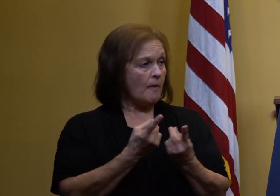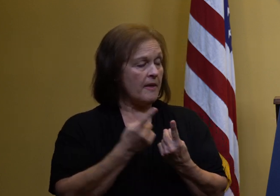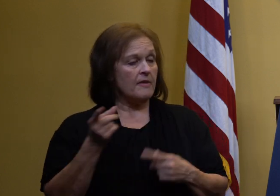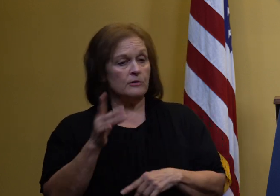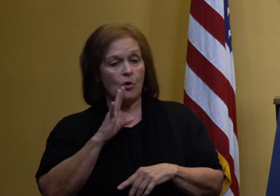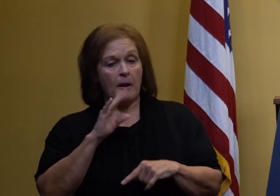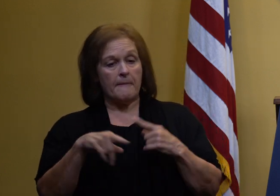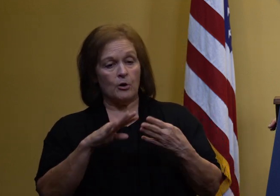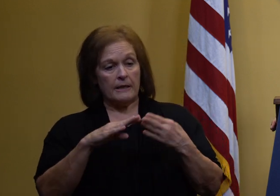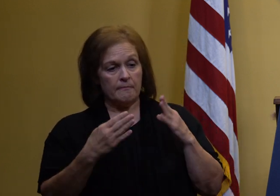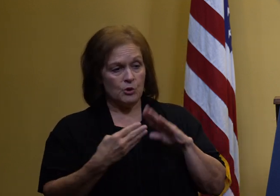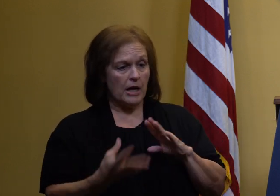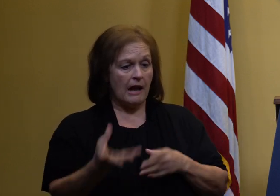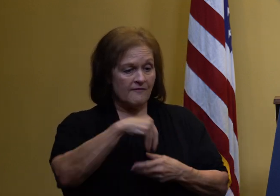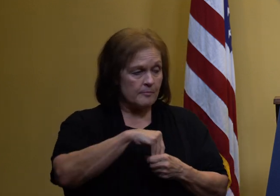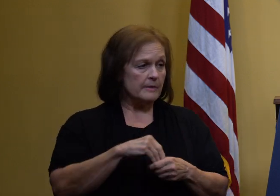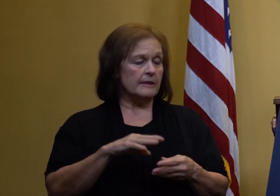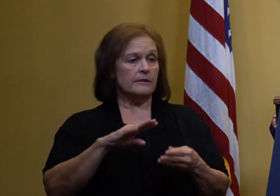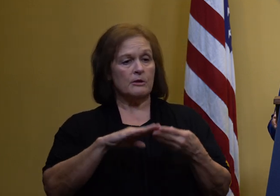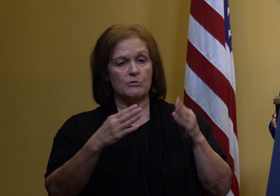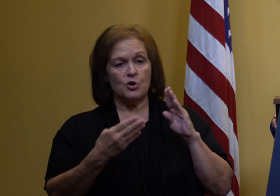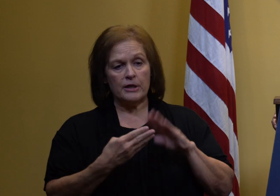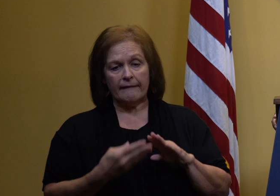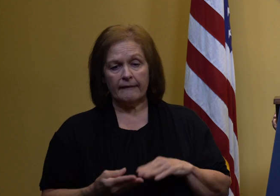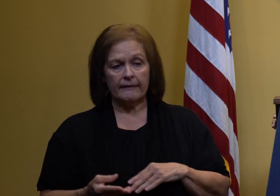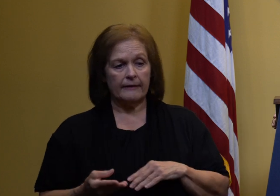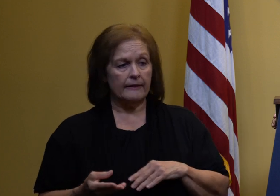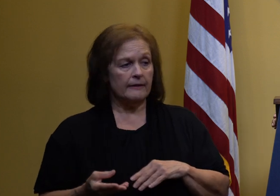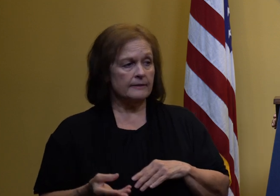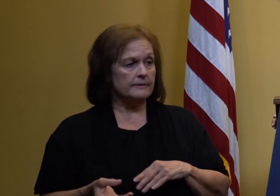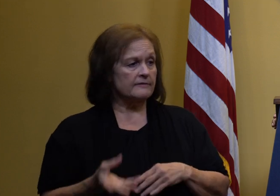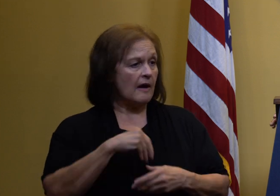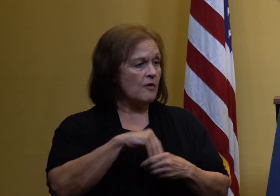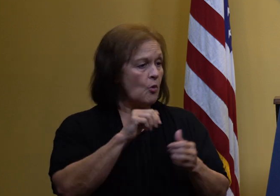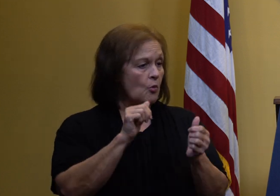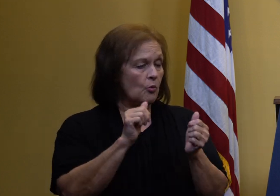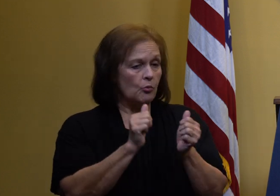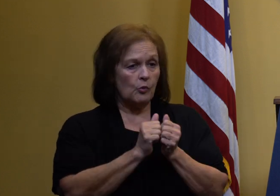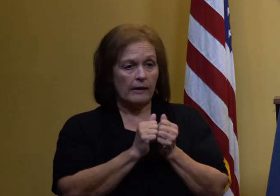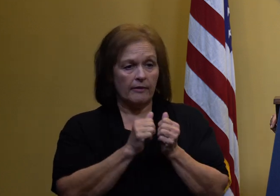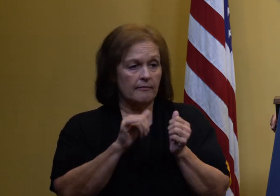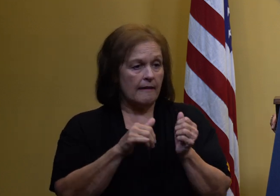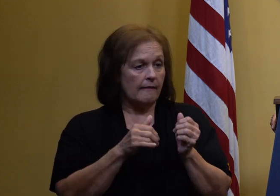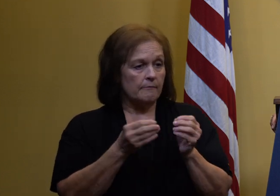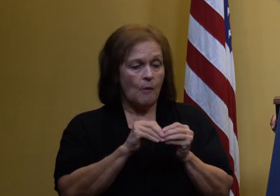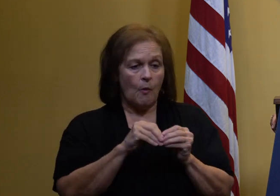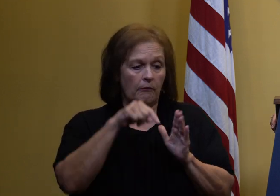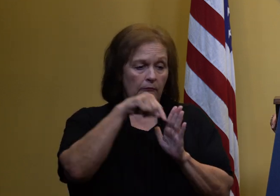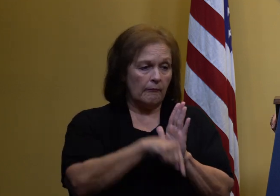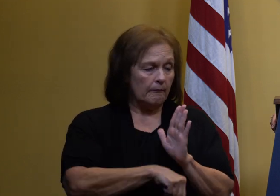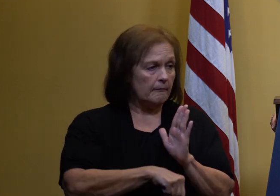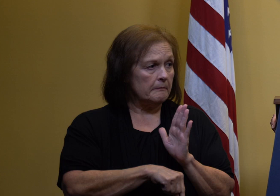They talked about community engagement and community involvement, where the firm went even deeper.